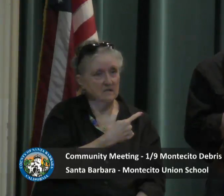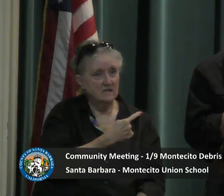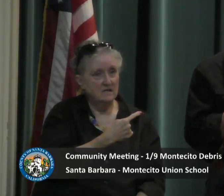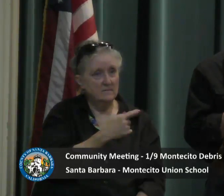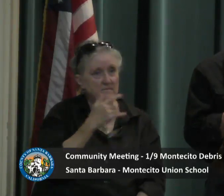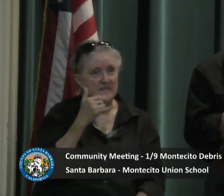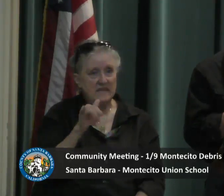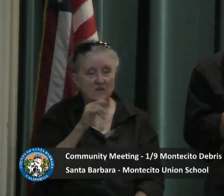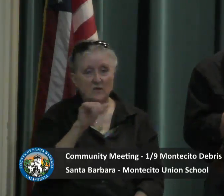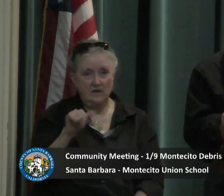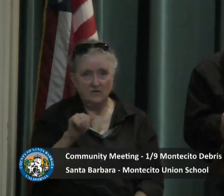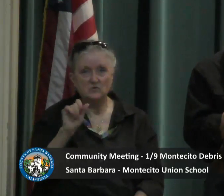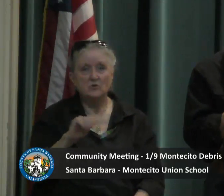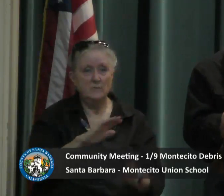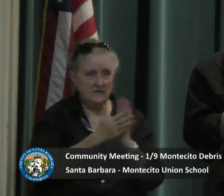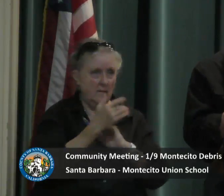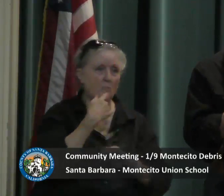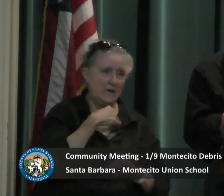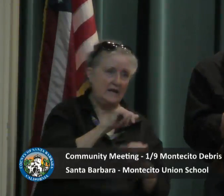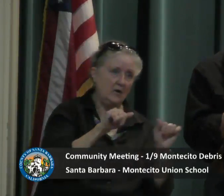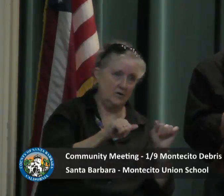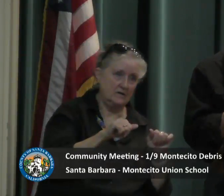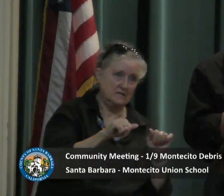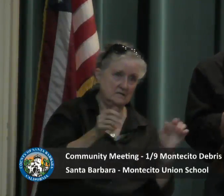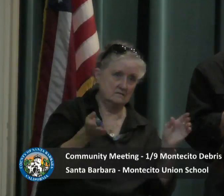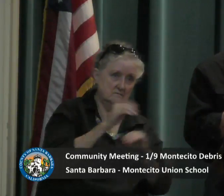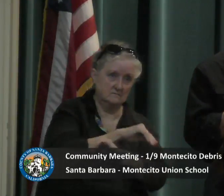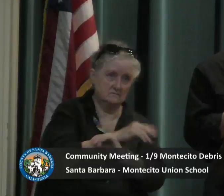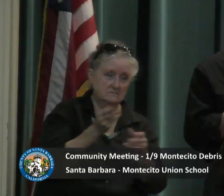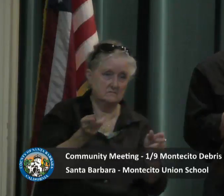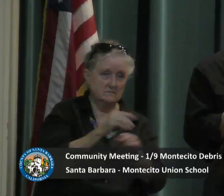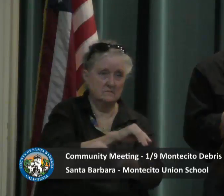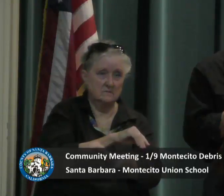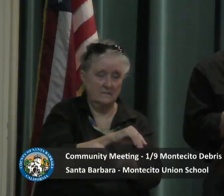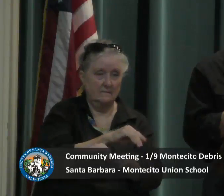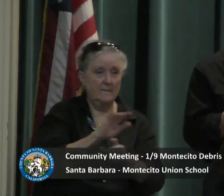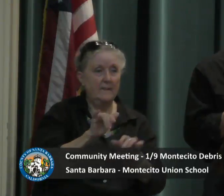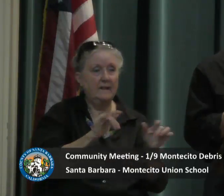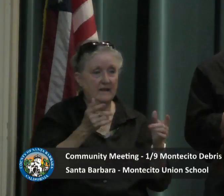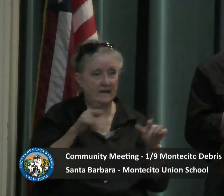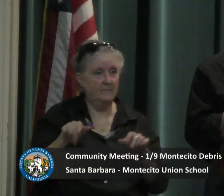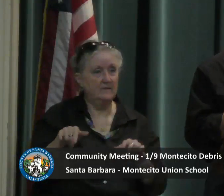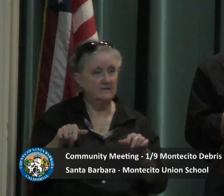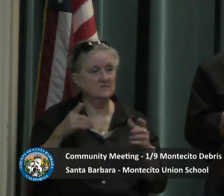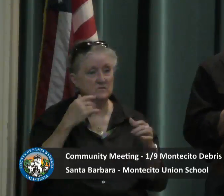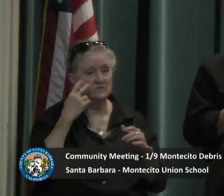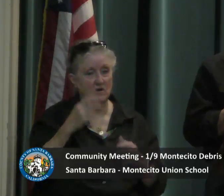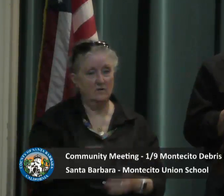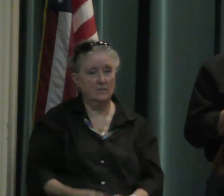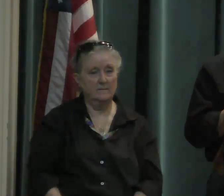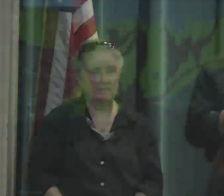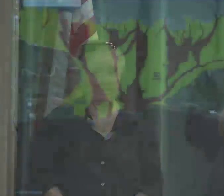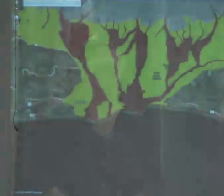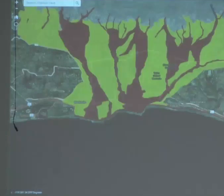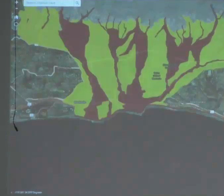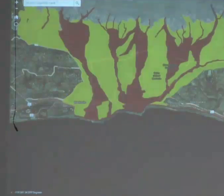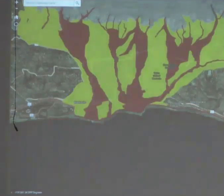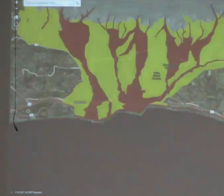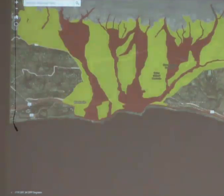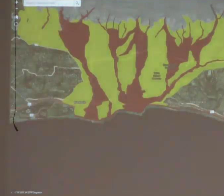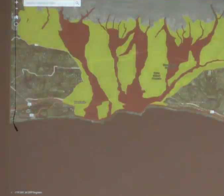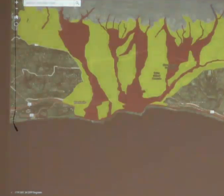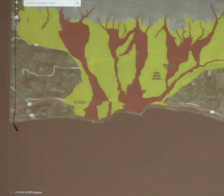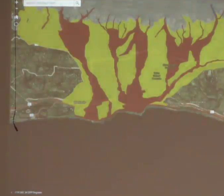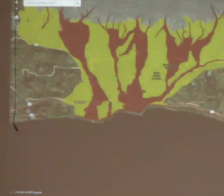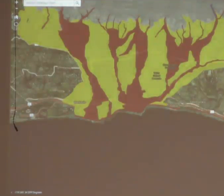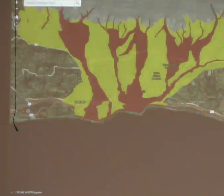yellow areas could become red areas during a debris storm, much like they did as we saw. I hope I